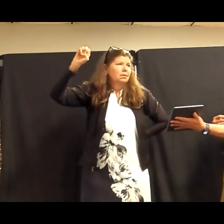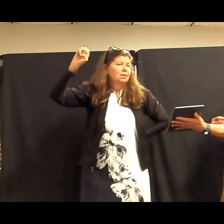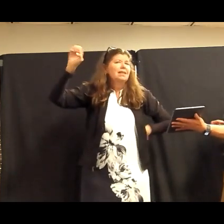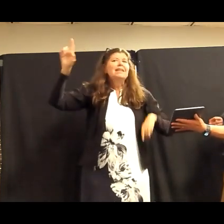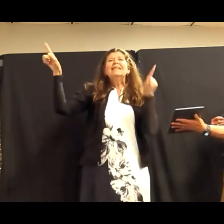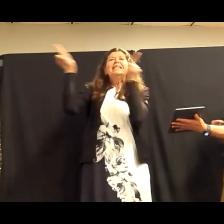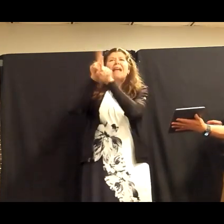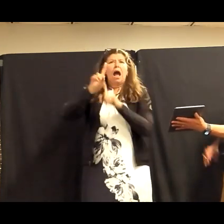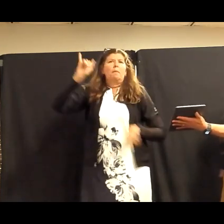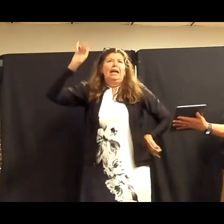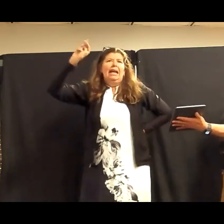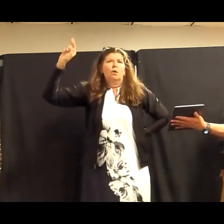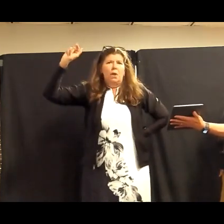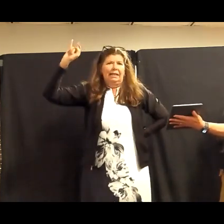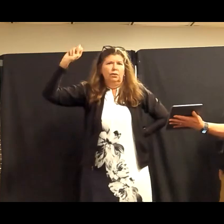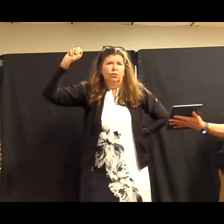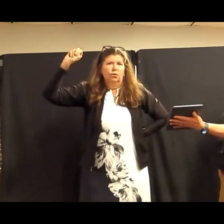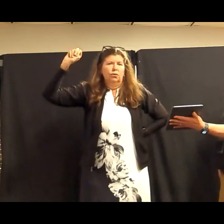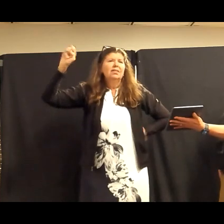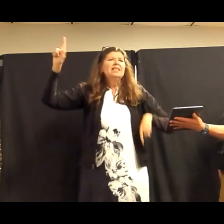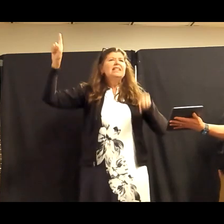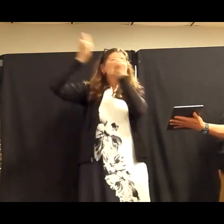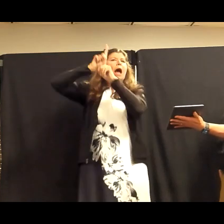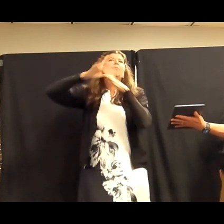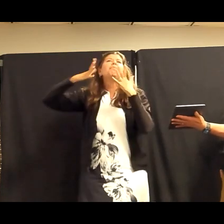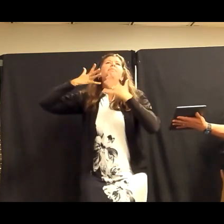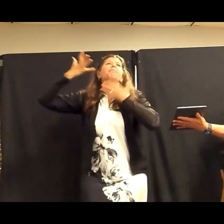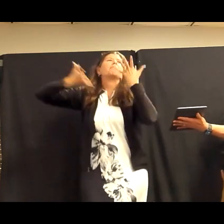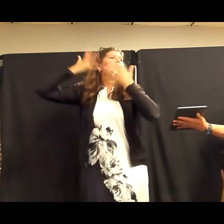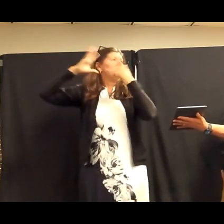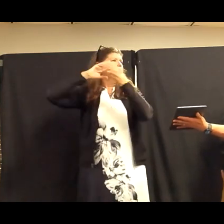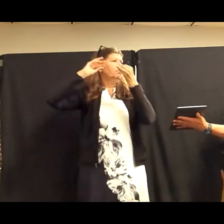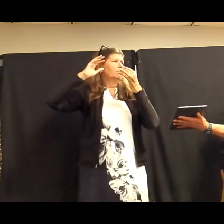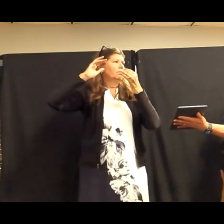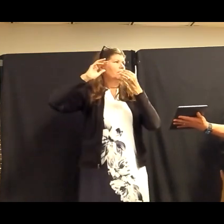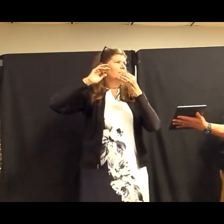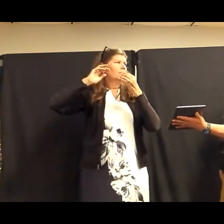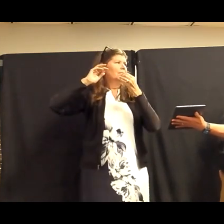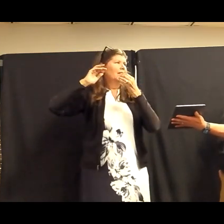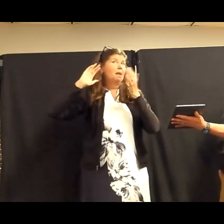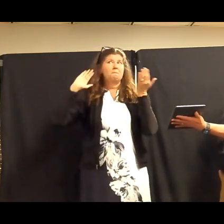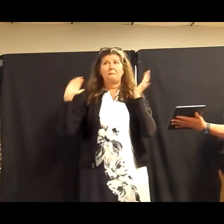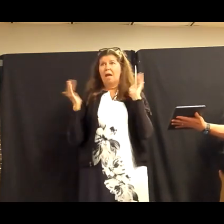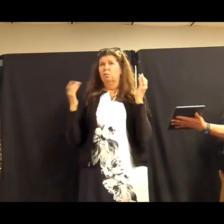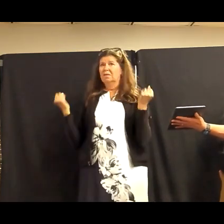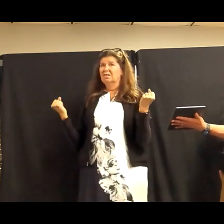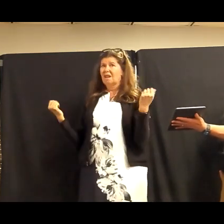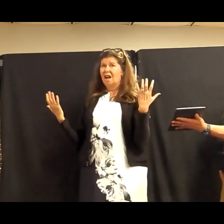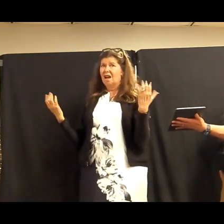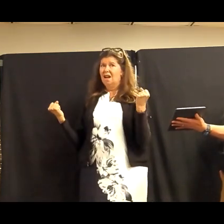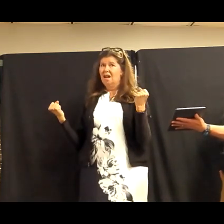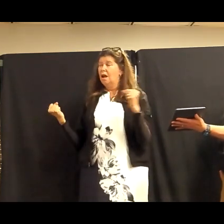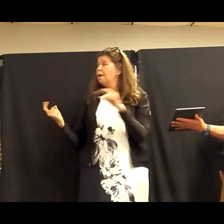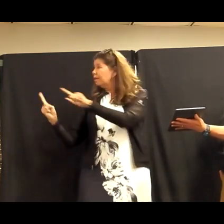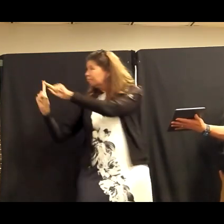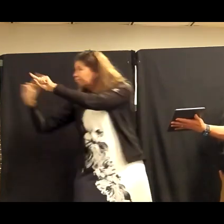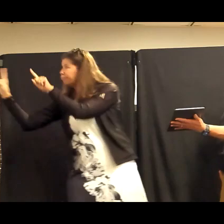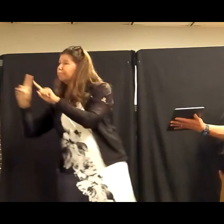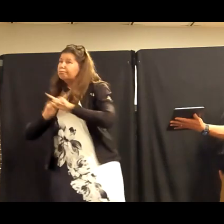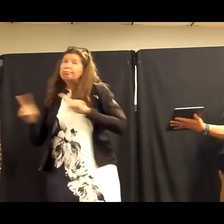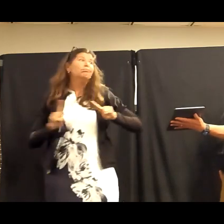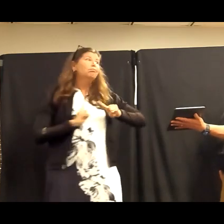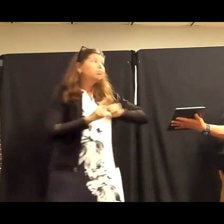but it's the same voice for each and every individual, the same intonations.